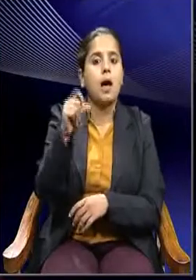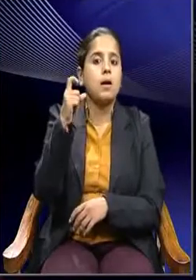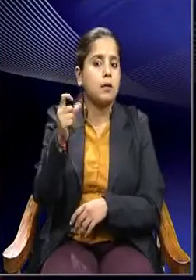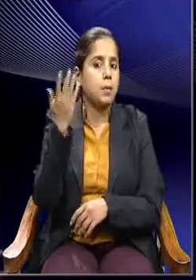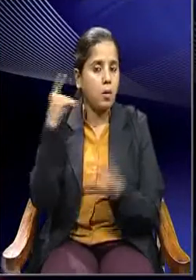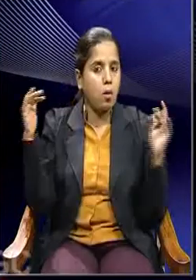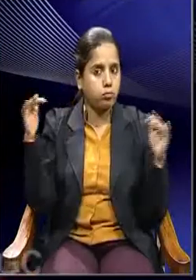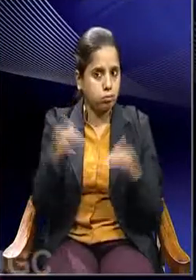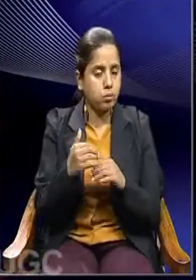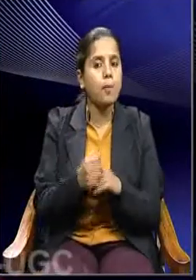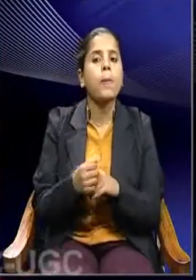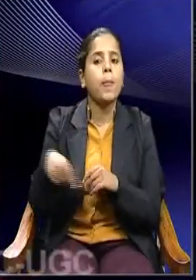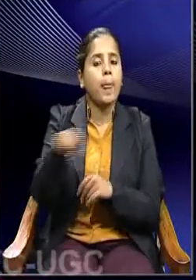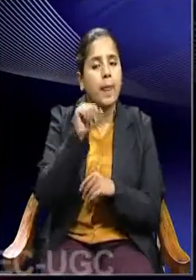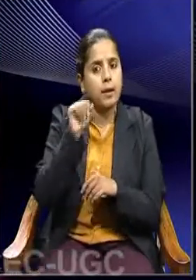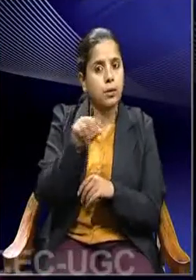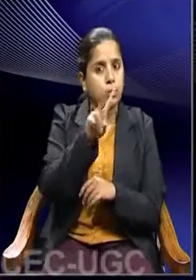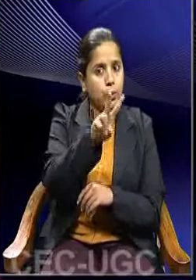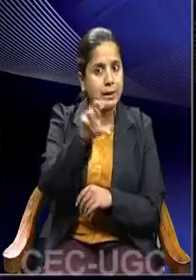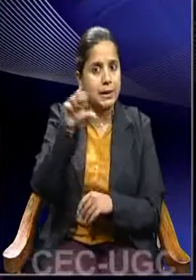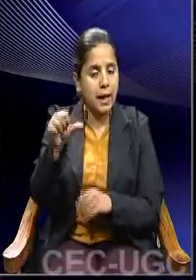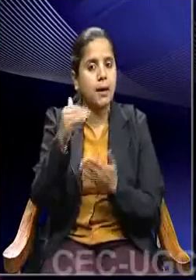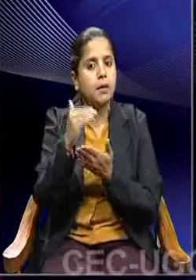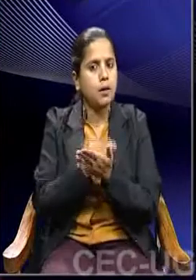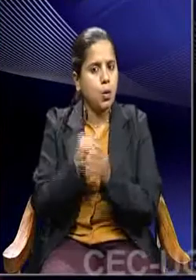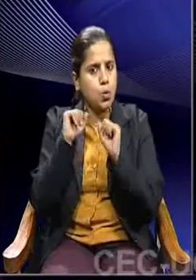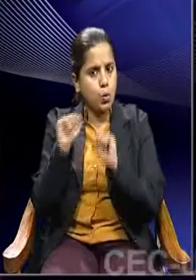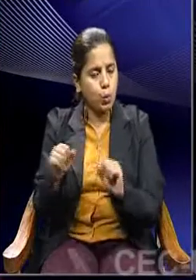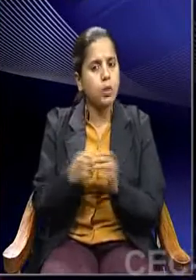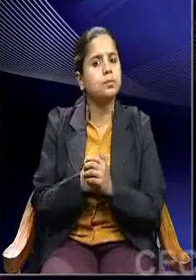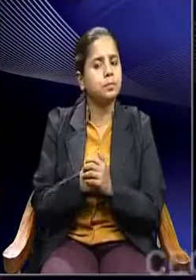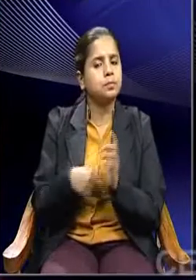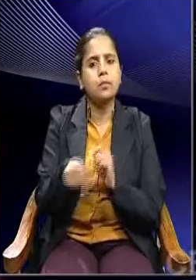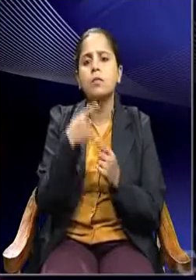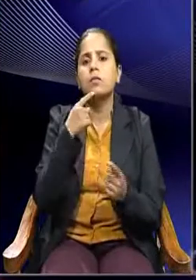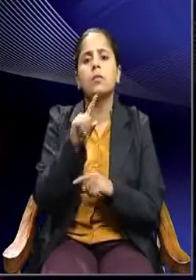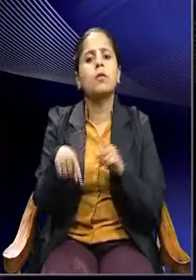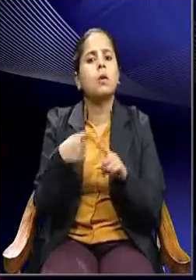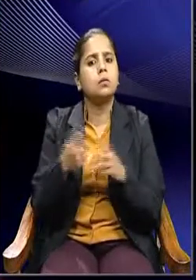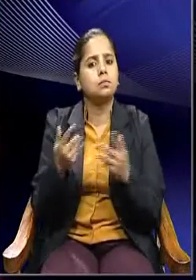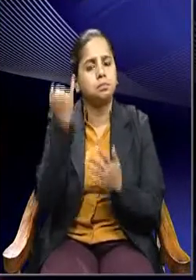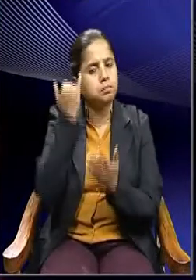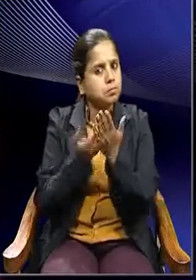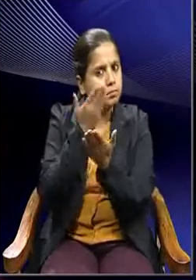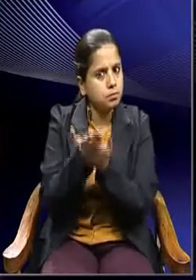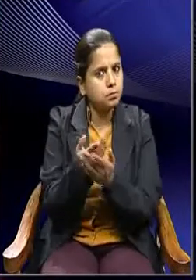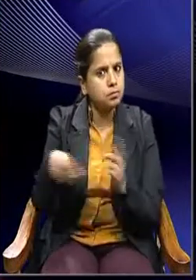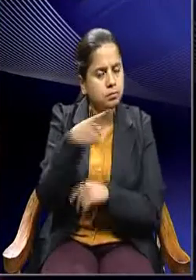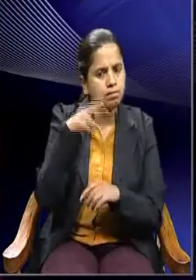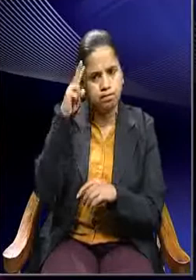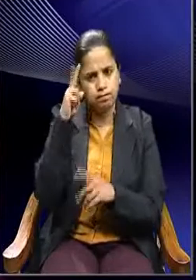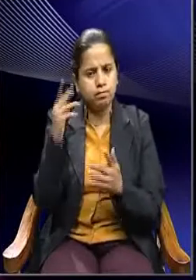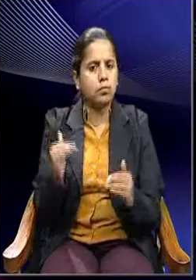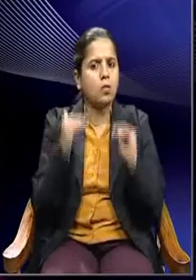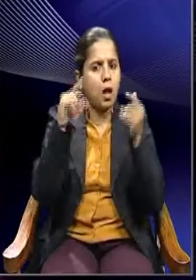November 1997 at its 29th session. That is, and it talks about this recommendation concerning the status of